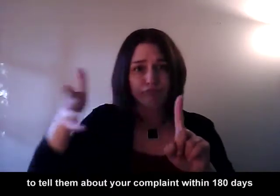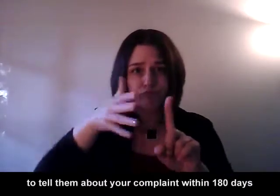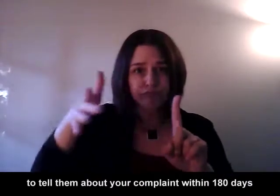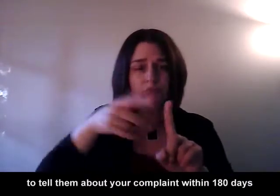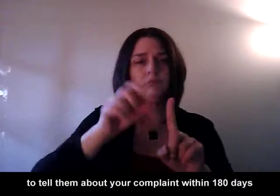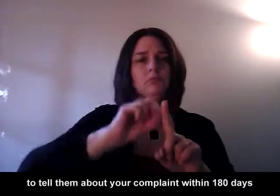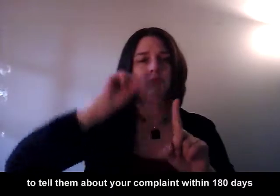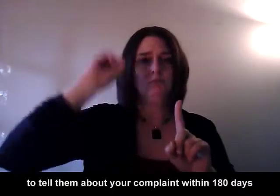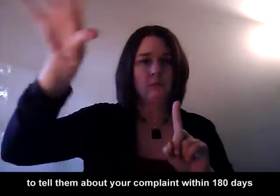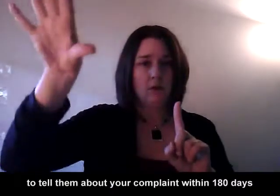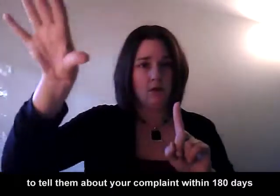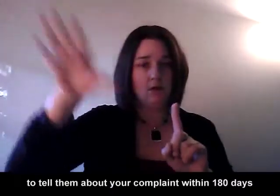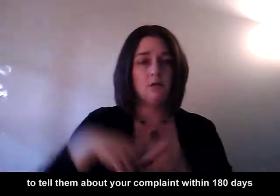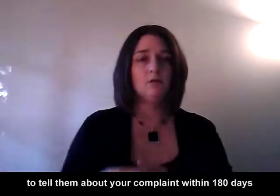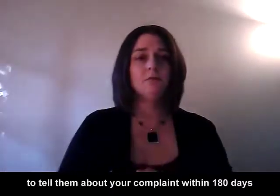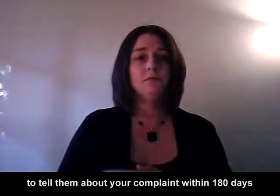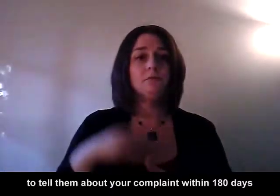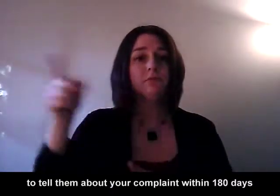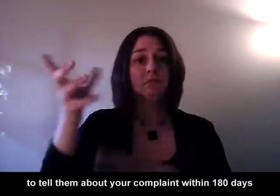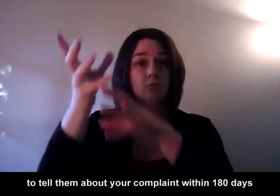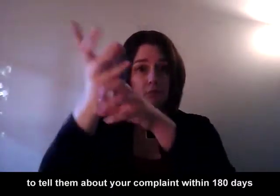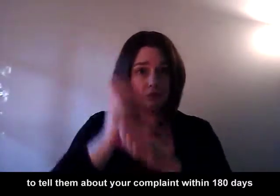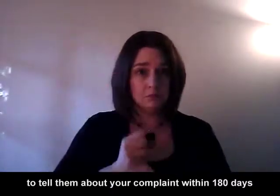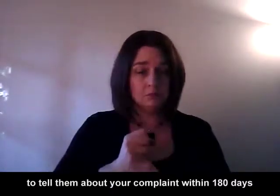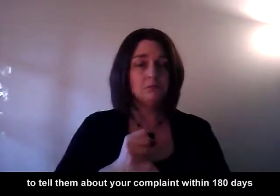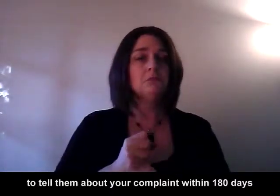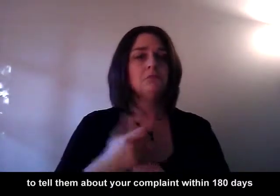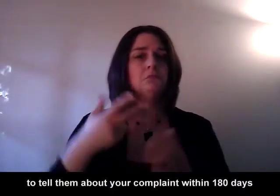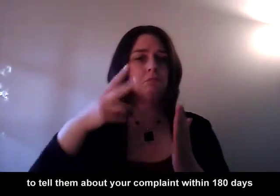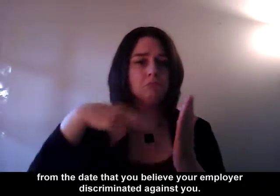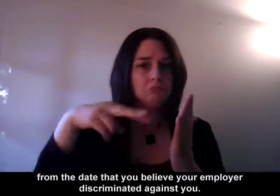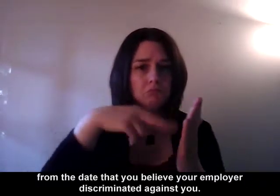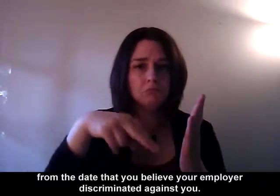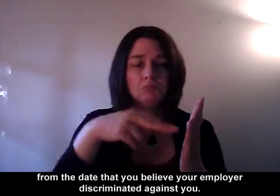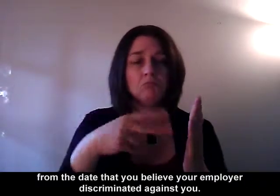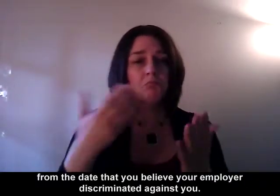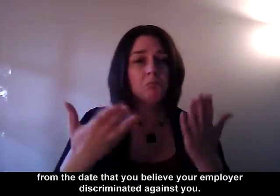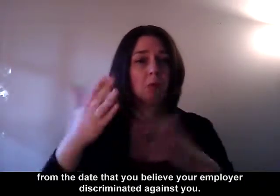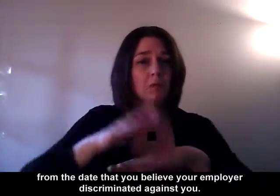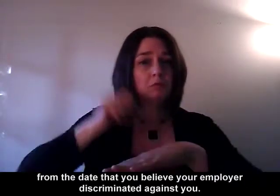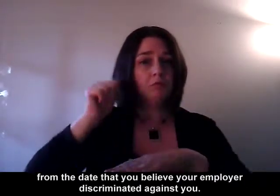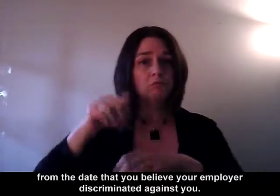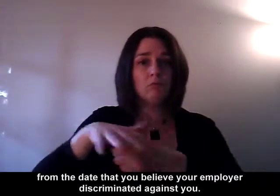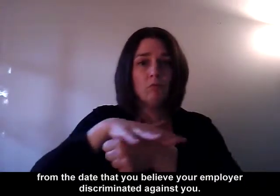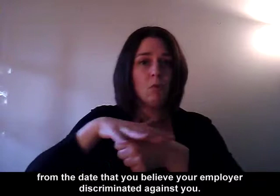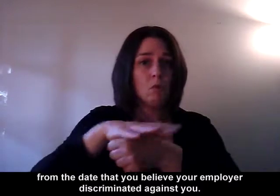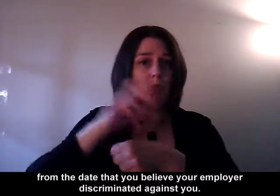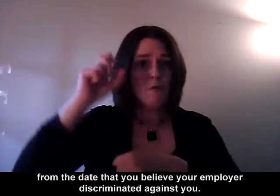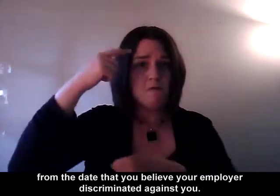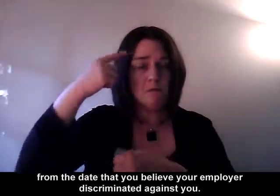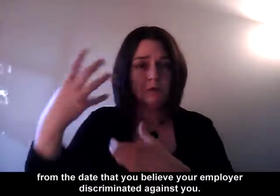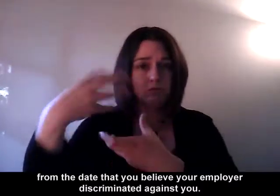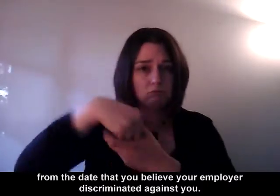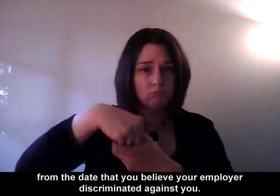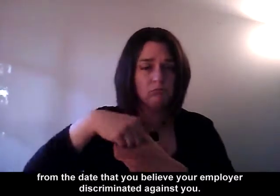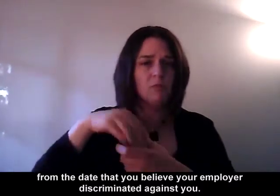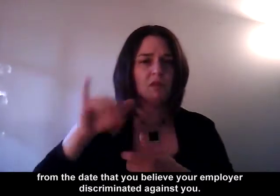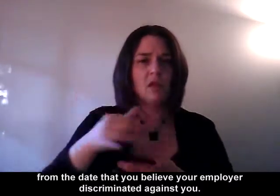to tell them about your complaint within 180 days from the date that you believe your employer discriminated against